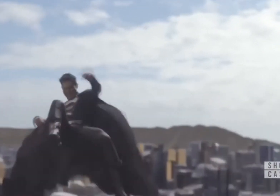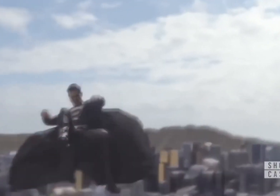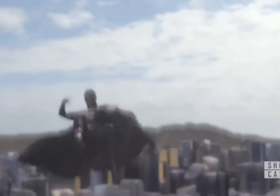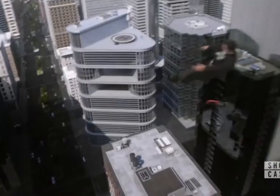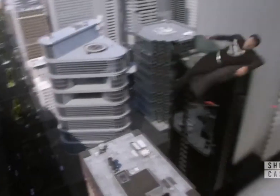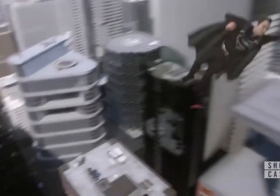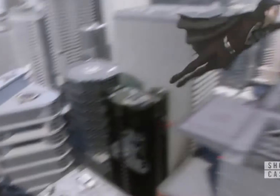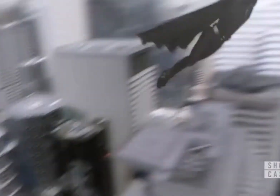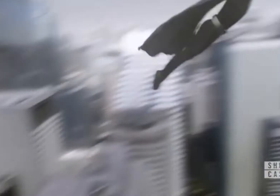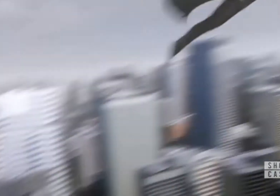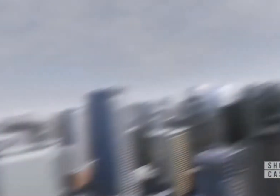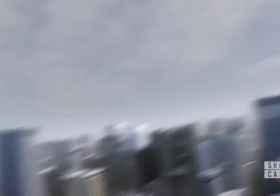didn't really get to